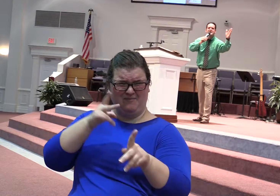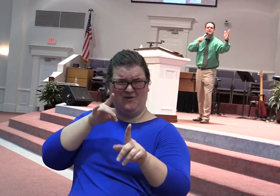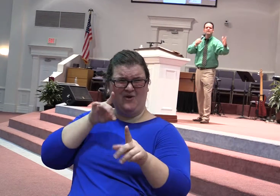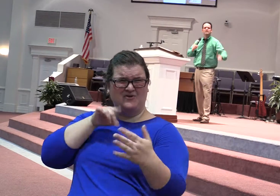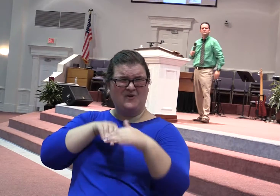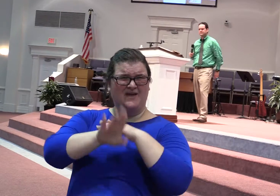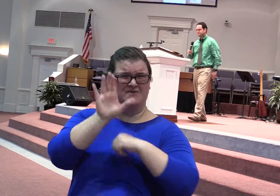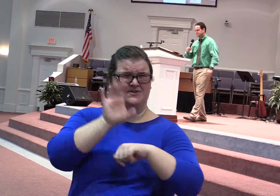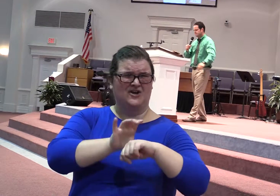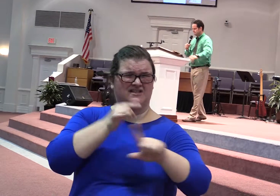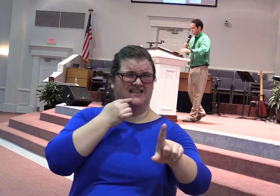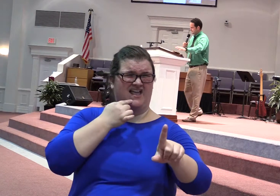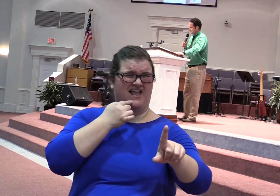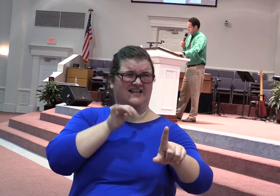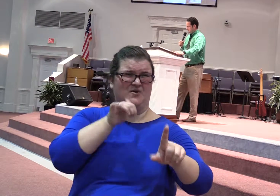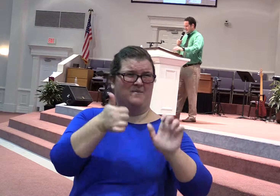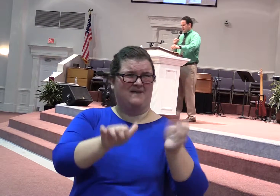way.